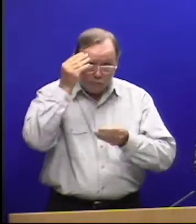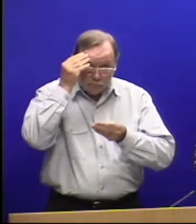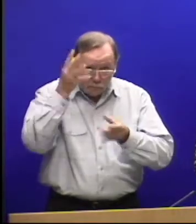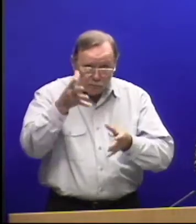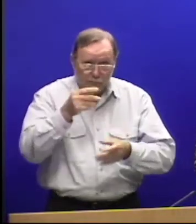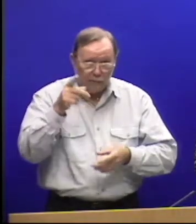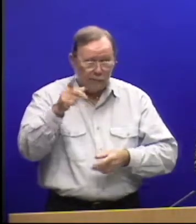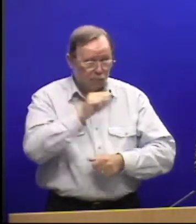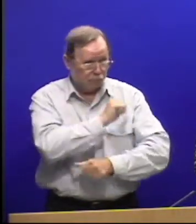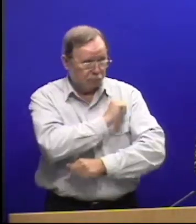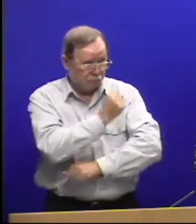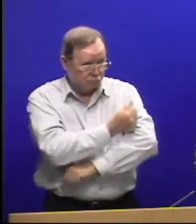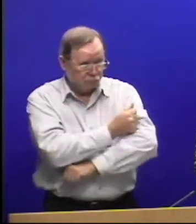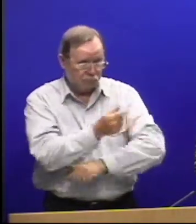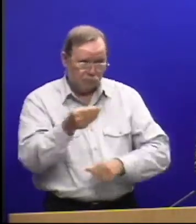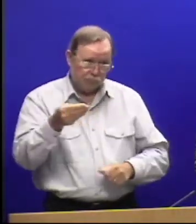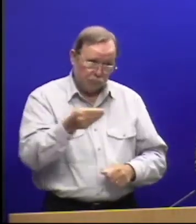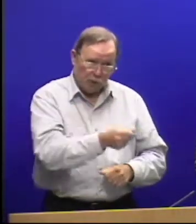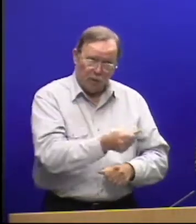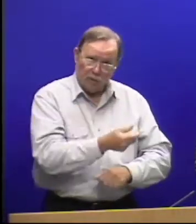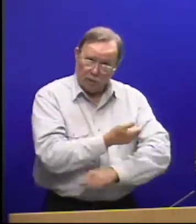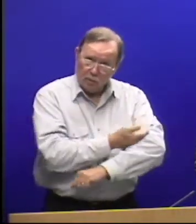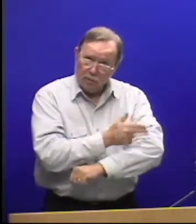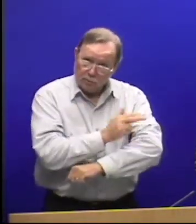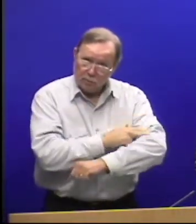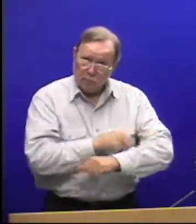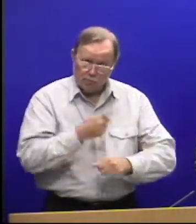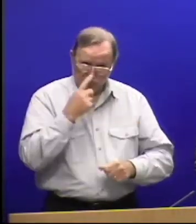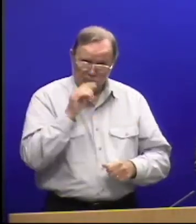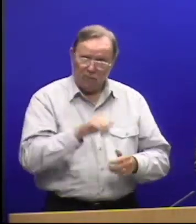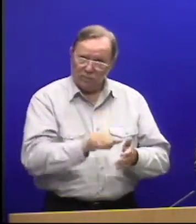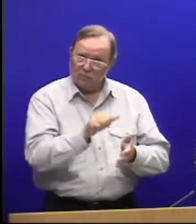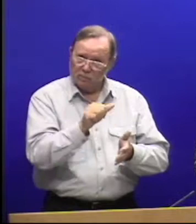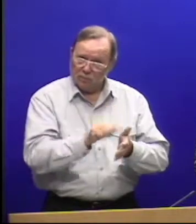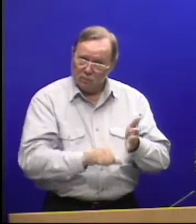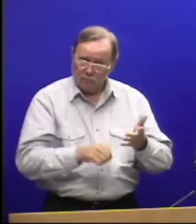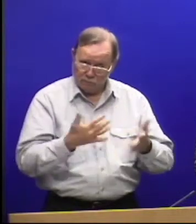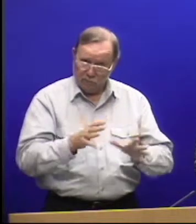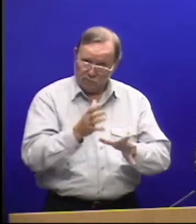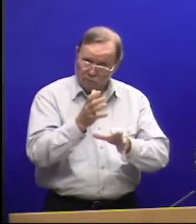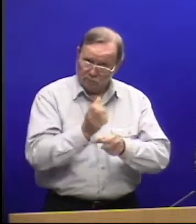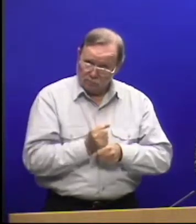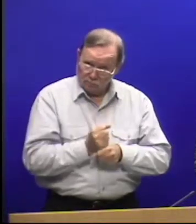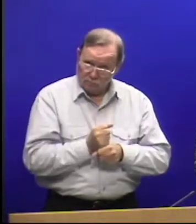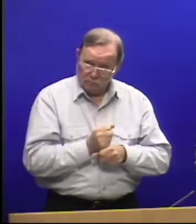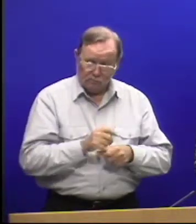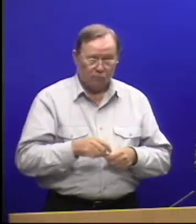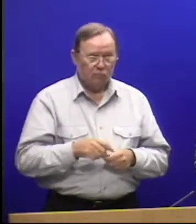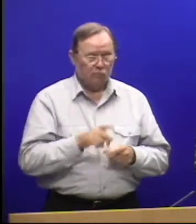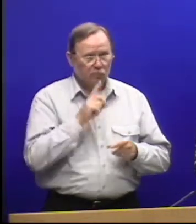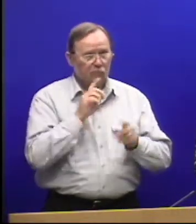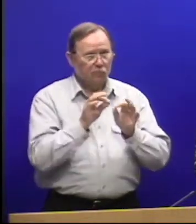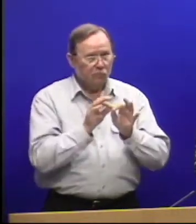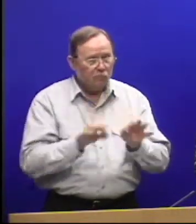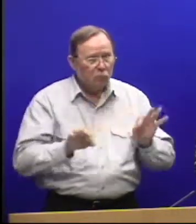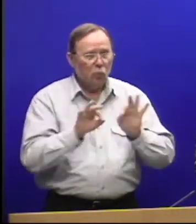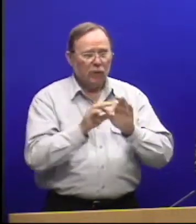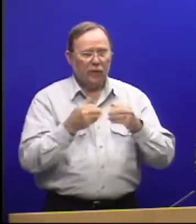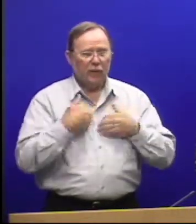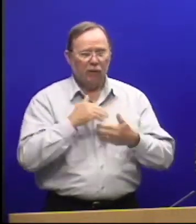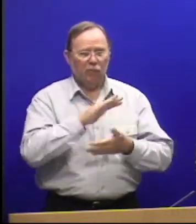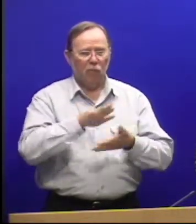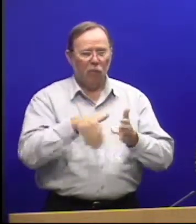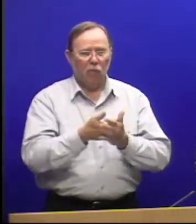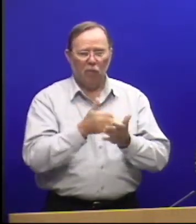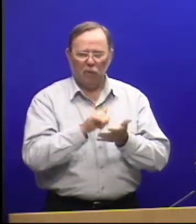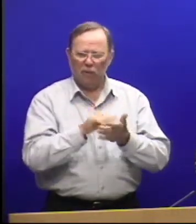for payment for this hospitalization or procedure been received? It's important to have this all covered